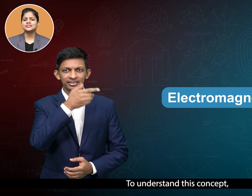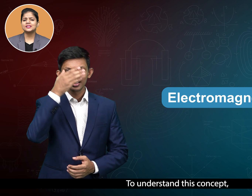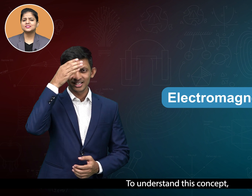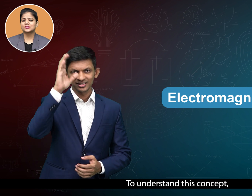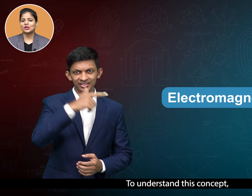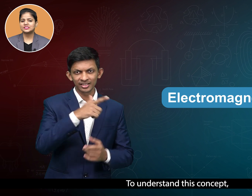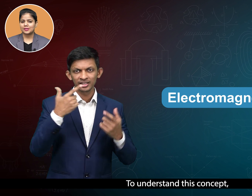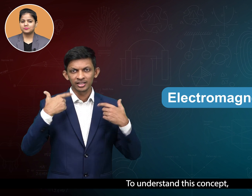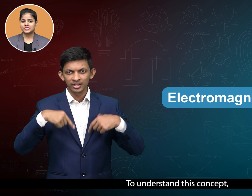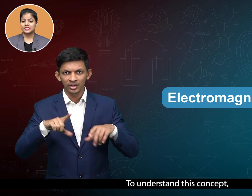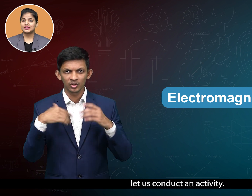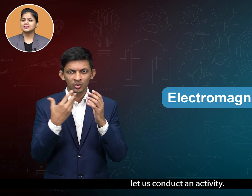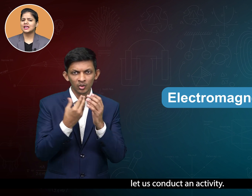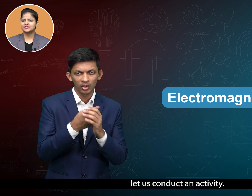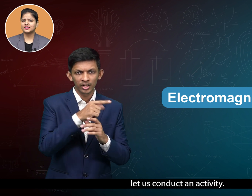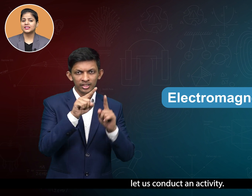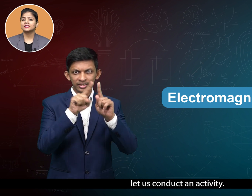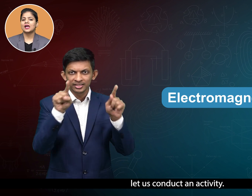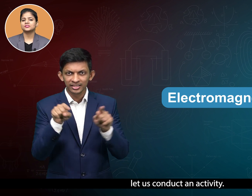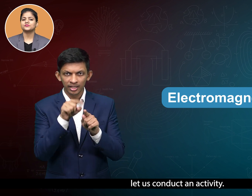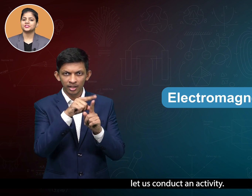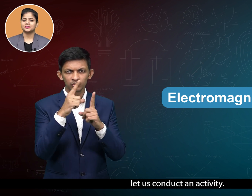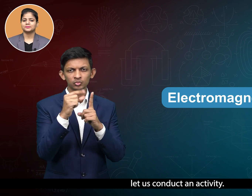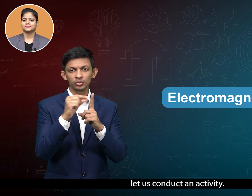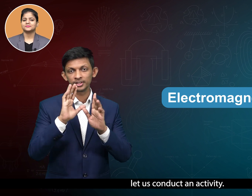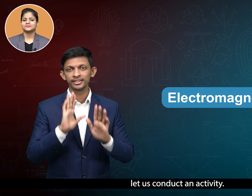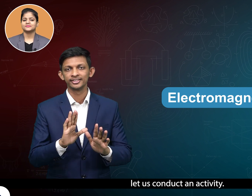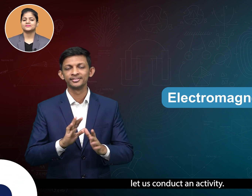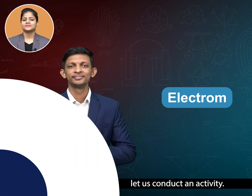To understand this concept, let us conduct an activity.